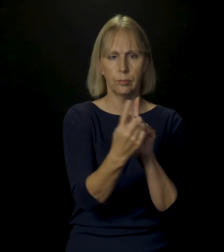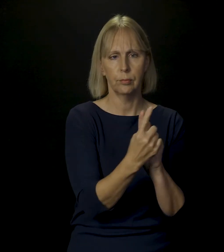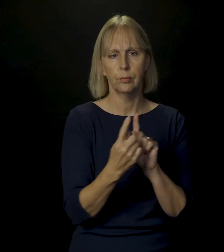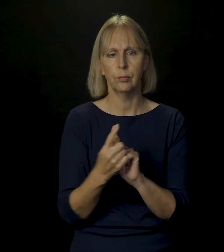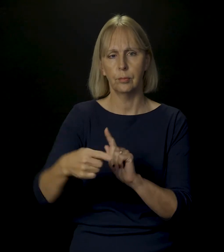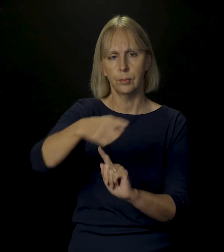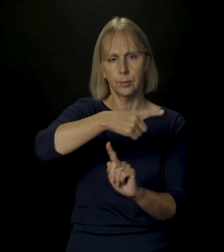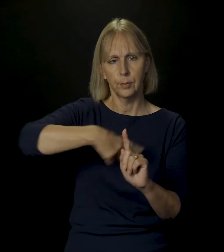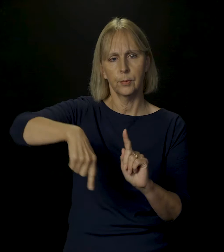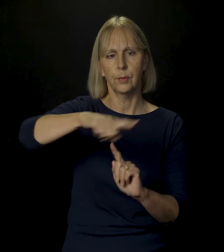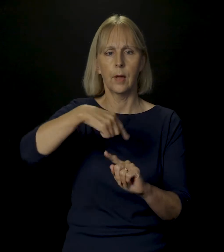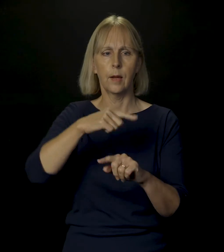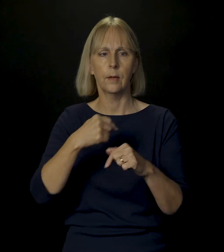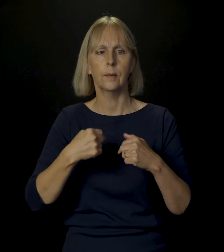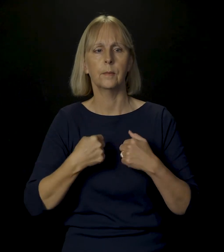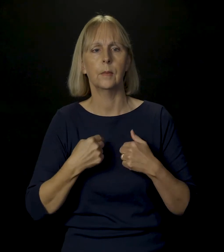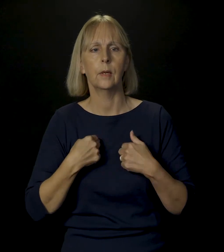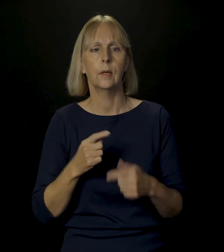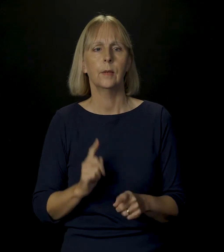Around Me